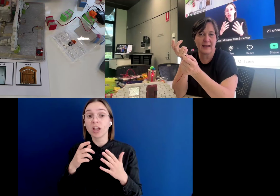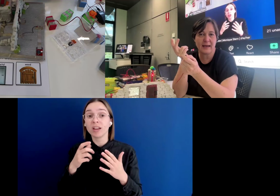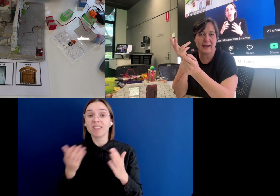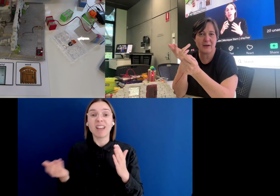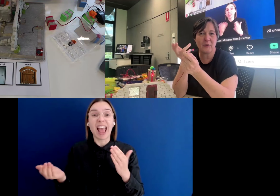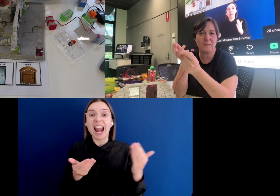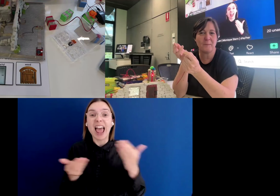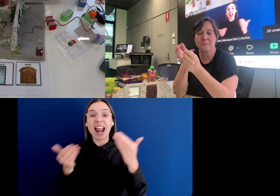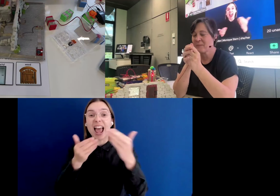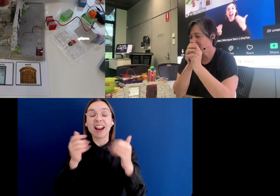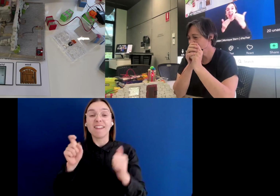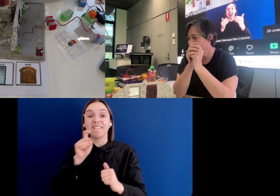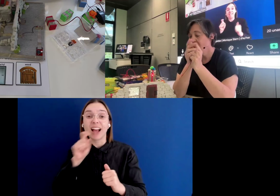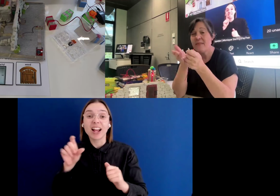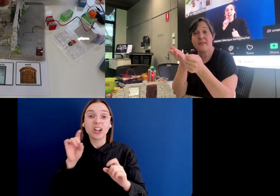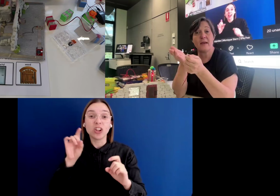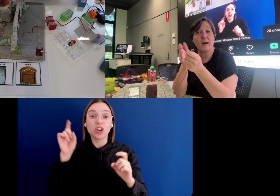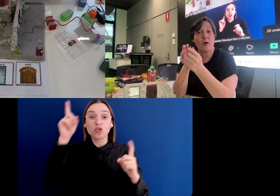cellophane.